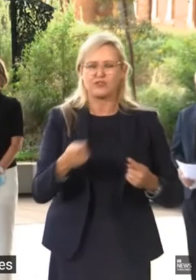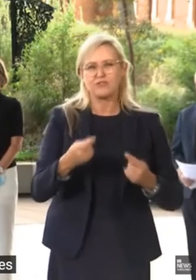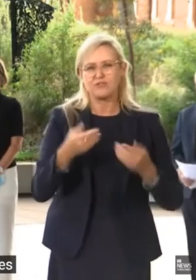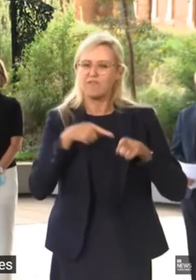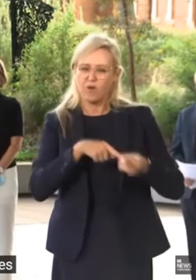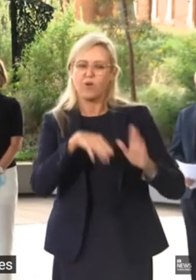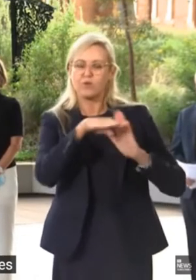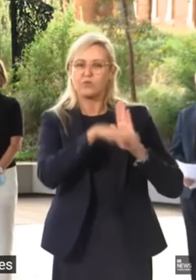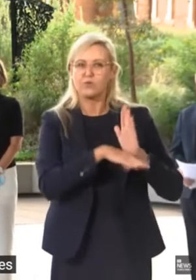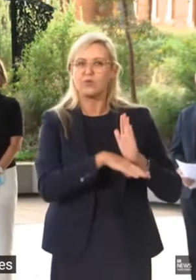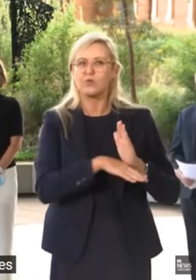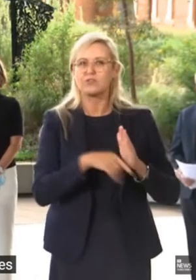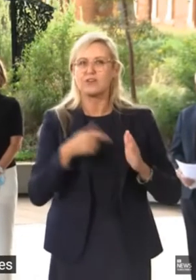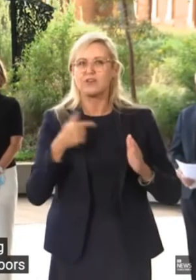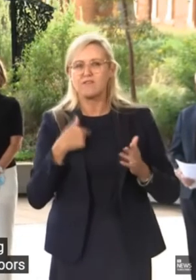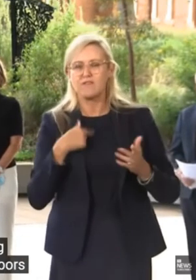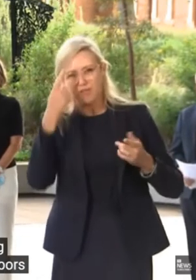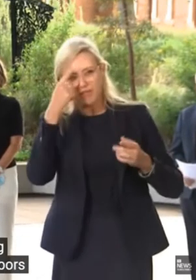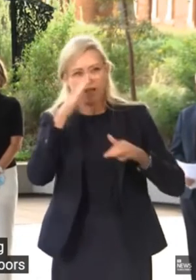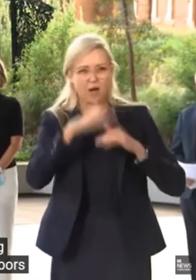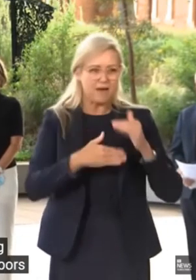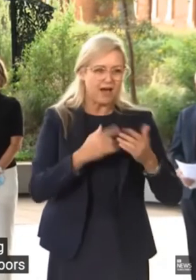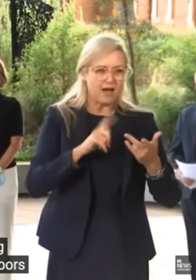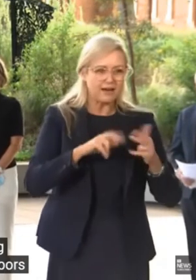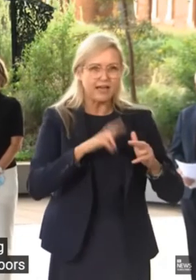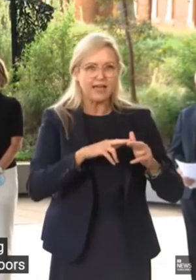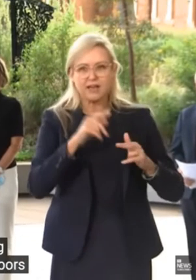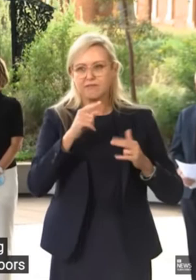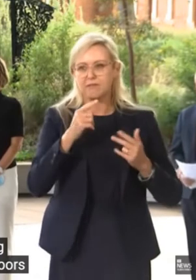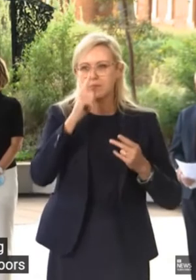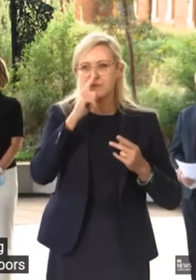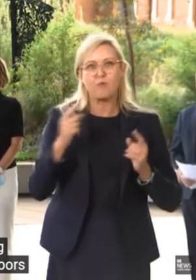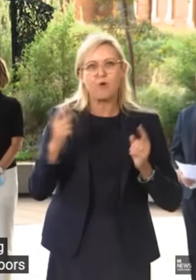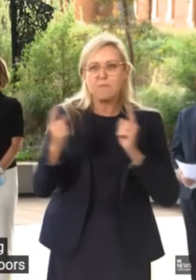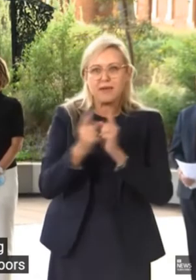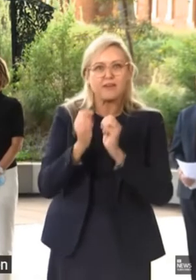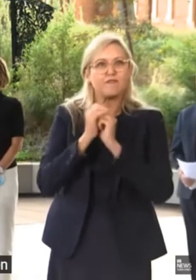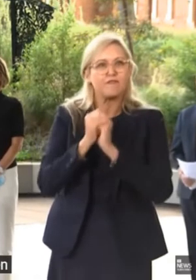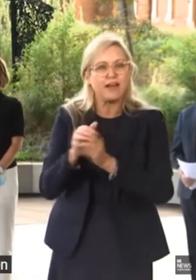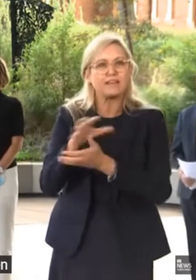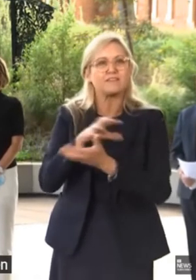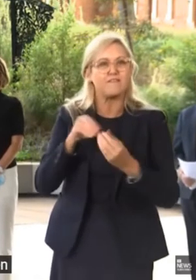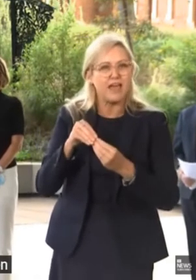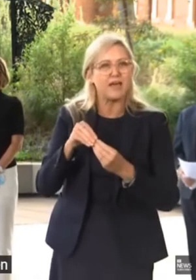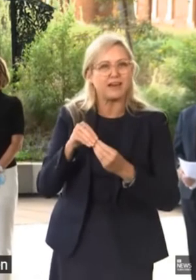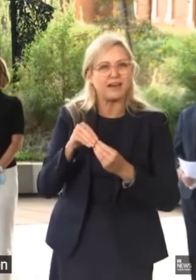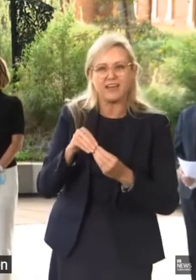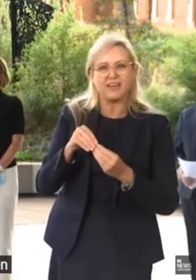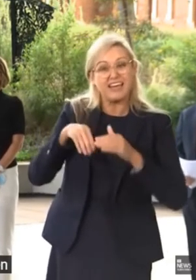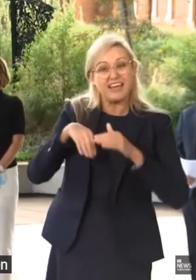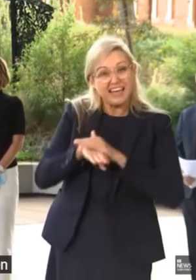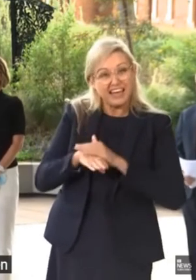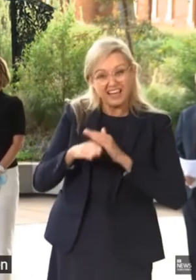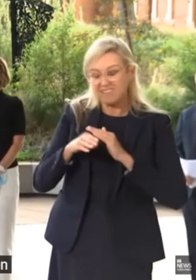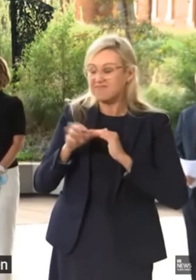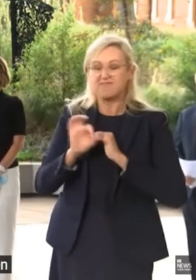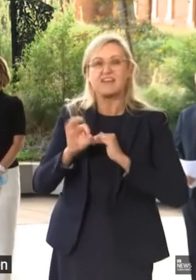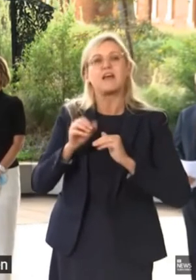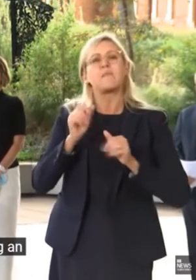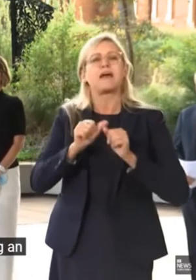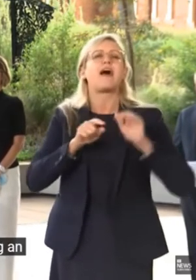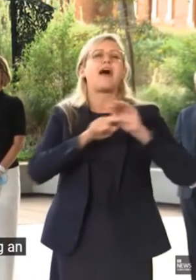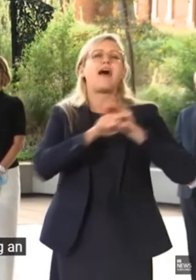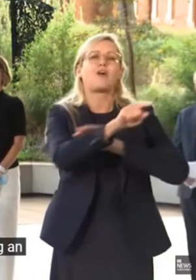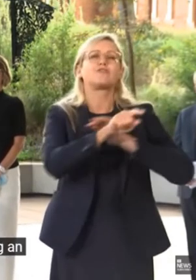distancing, which we have been promoting, everyone is making an enormous effort, and that is very clear based on where we sit today